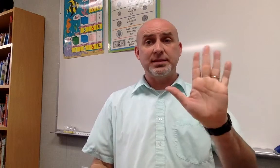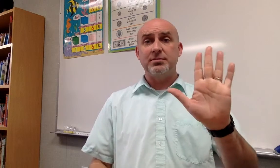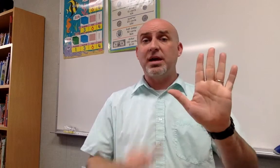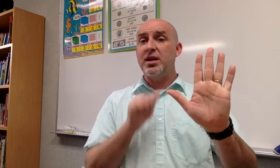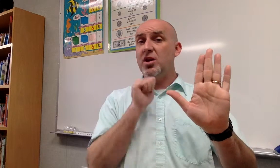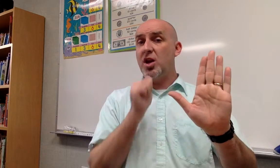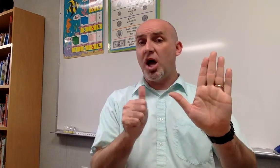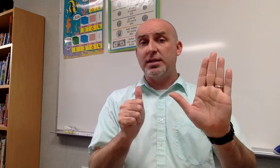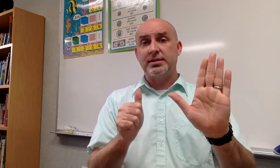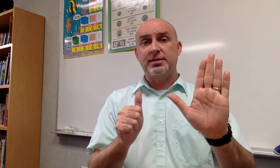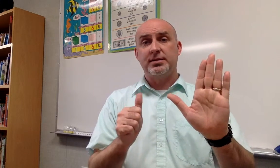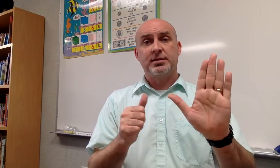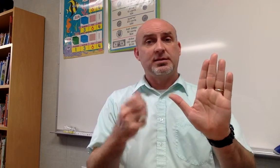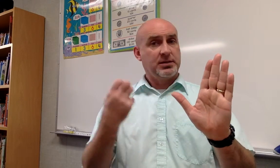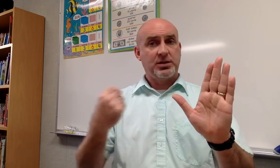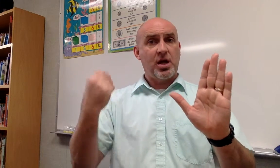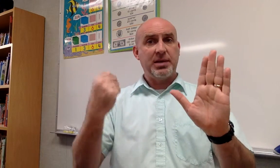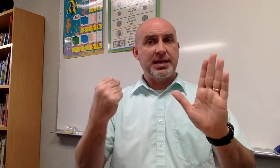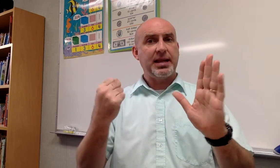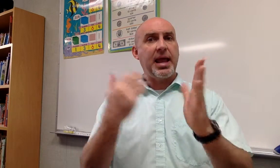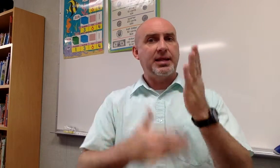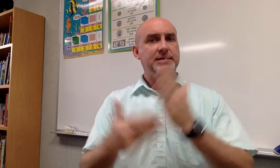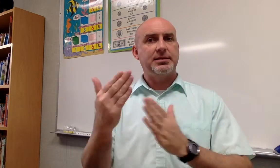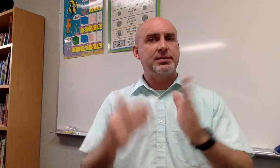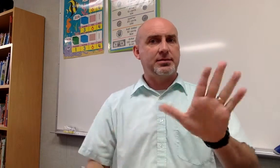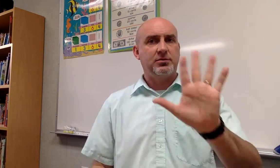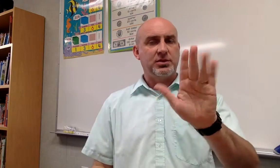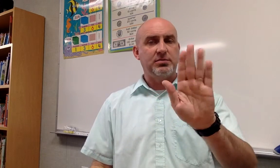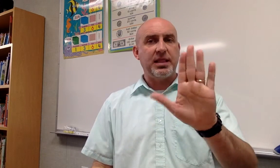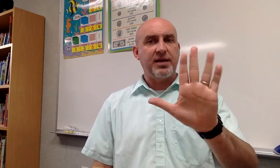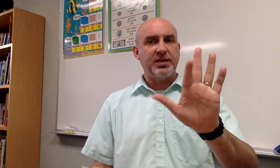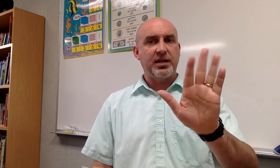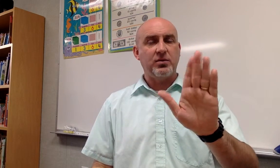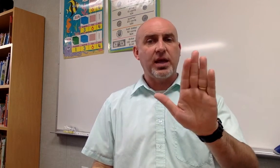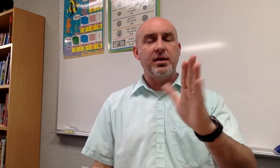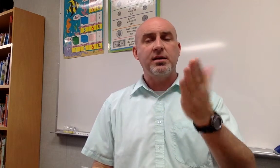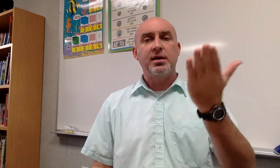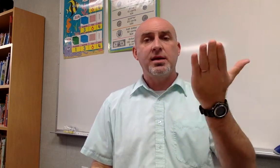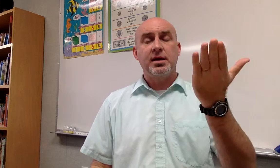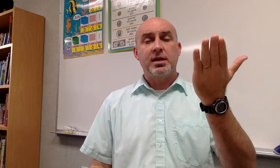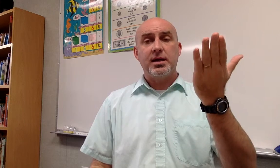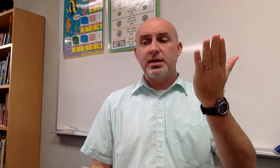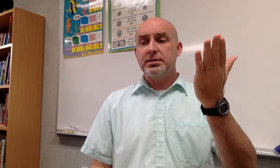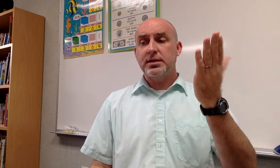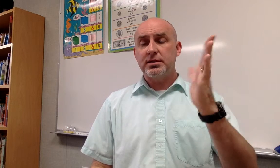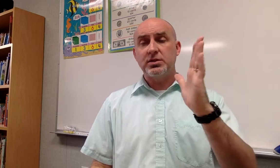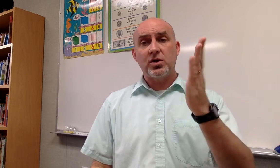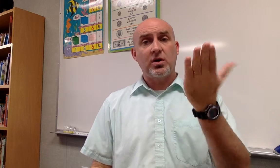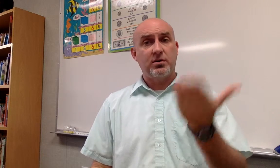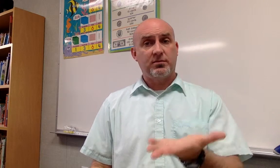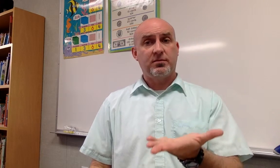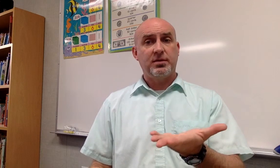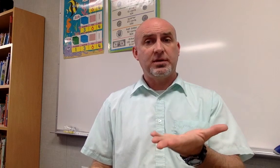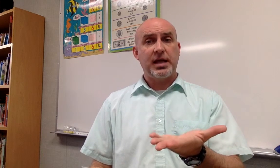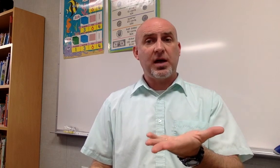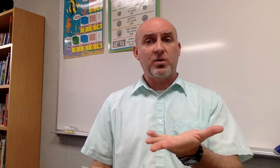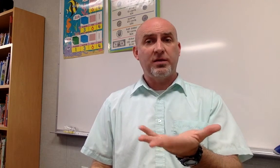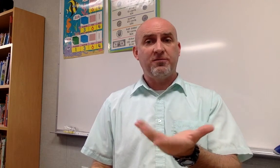my not dominant hand. This is just my left hand, okay? It's going to start out and